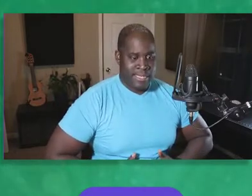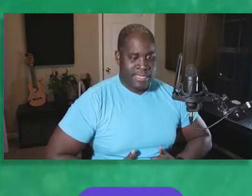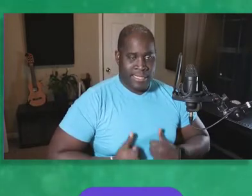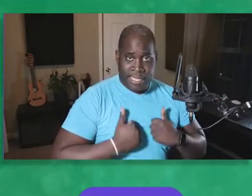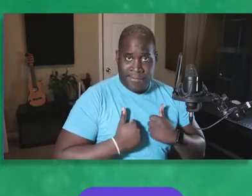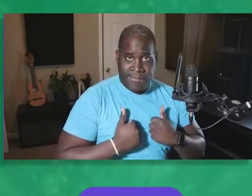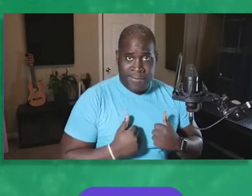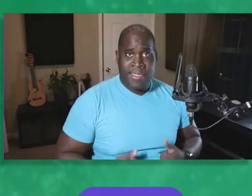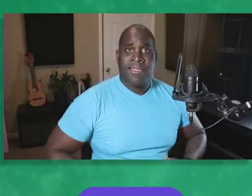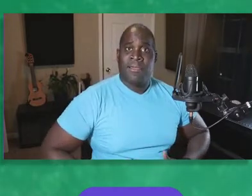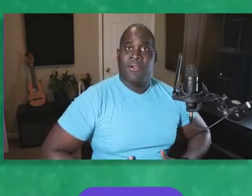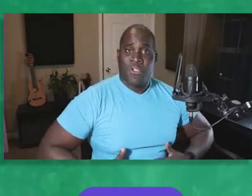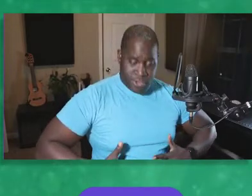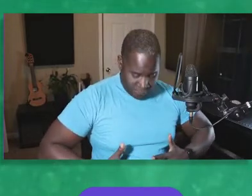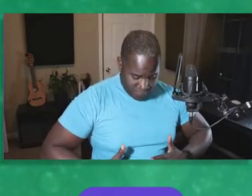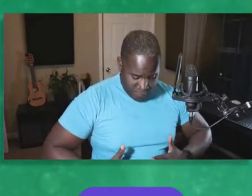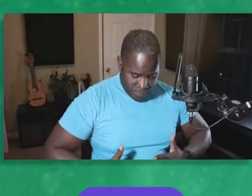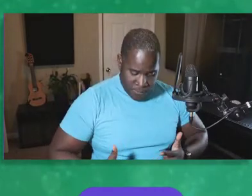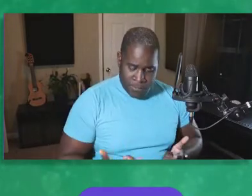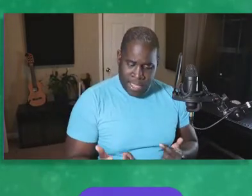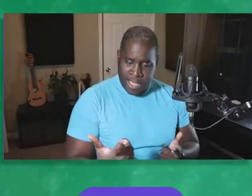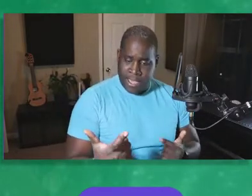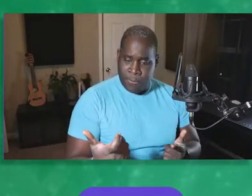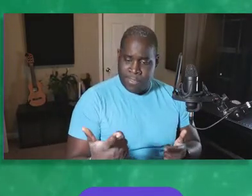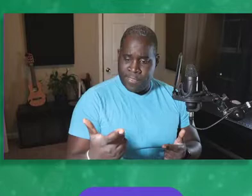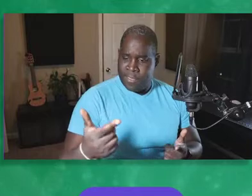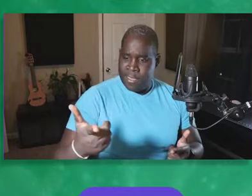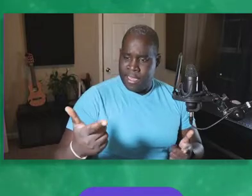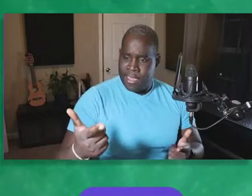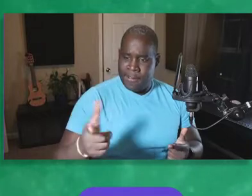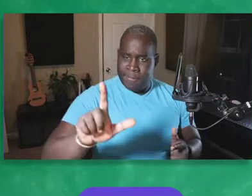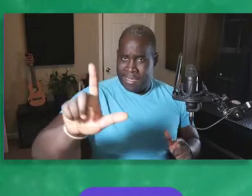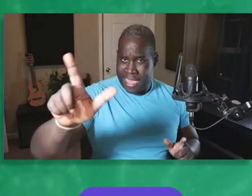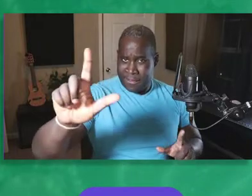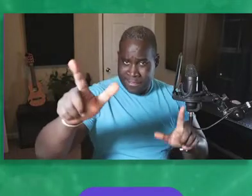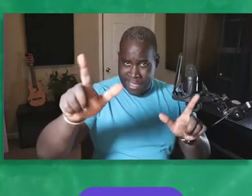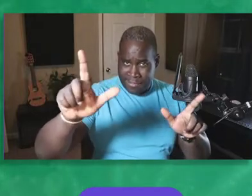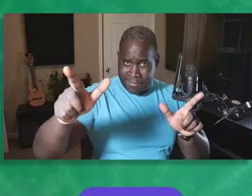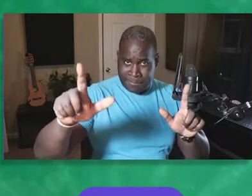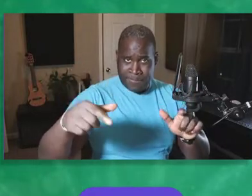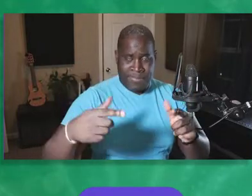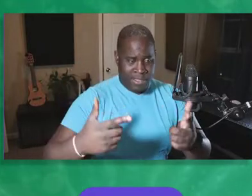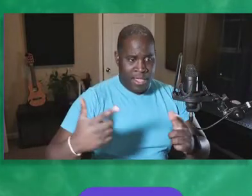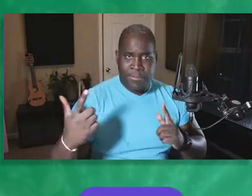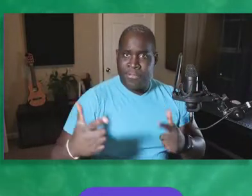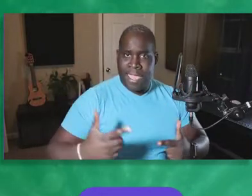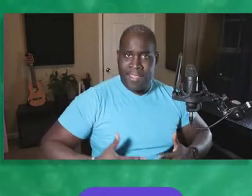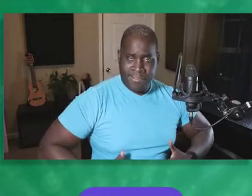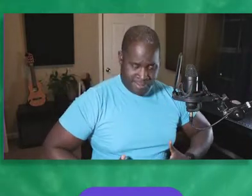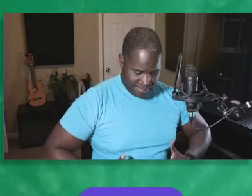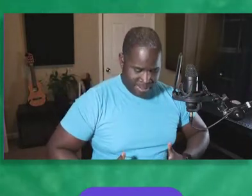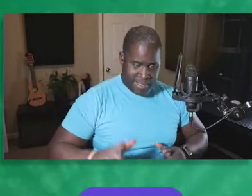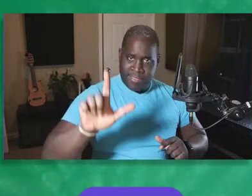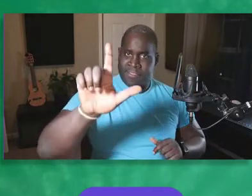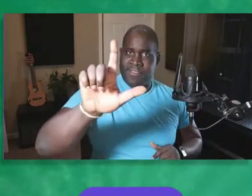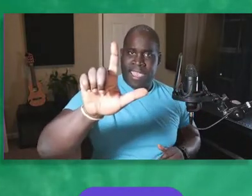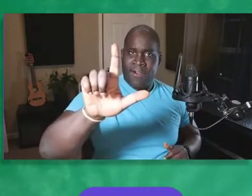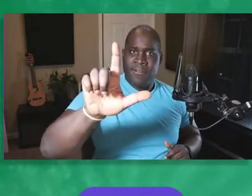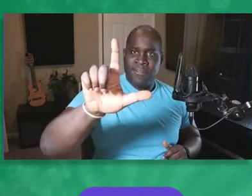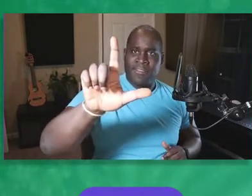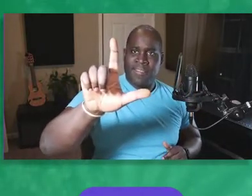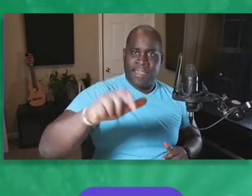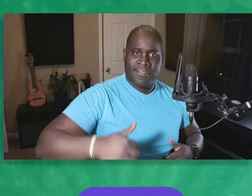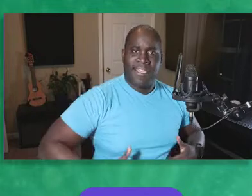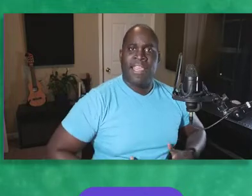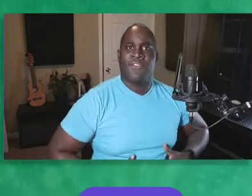But live, you could also go with L signs. On both hands, this is